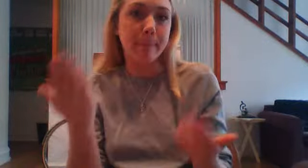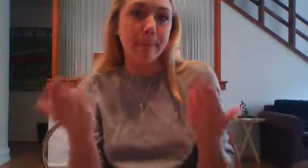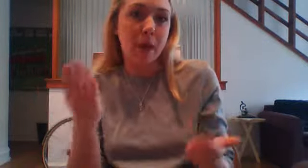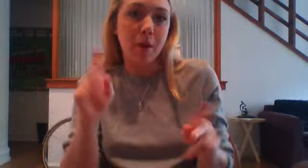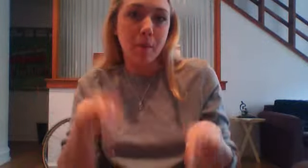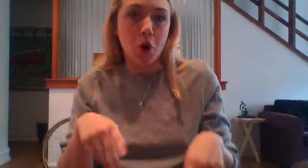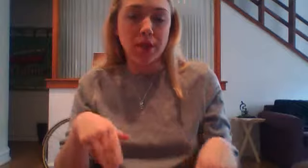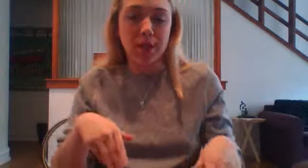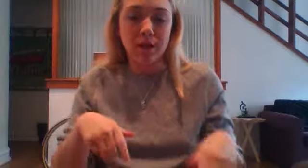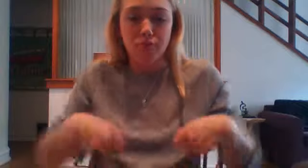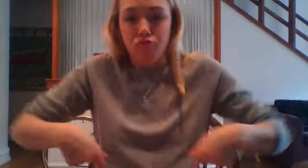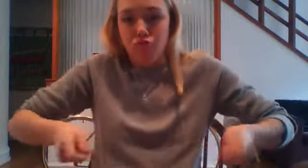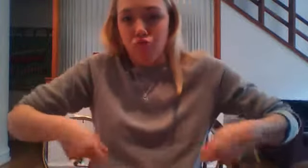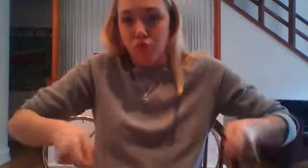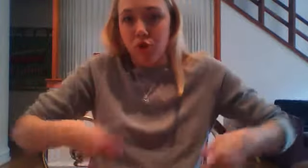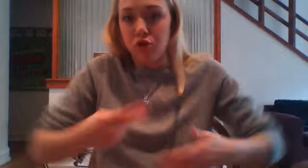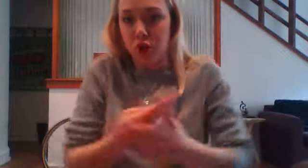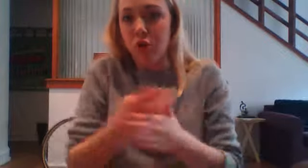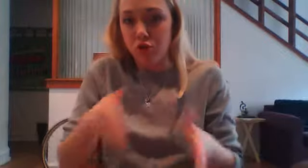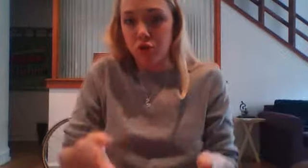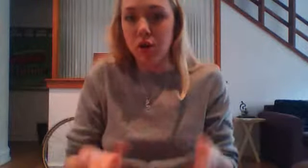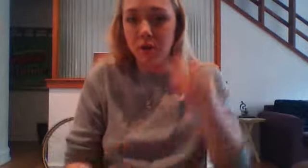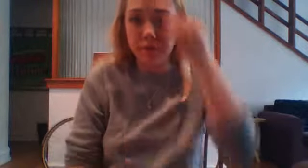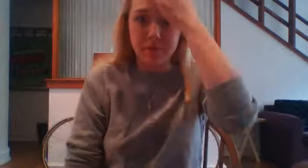want it attached to my house. But it does the job.